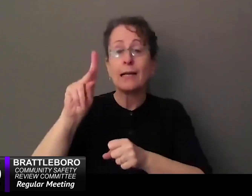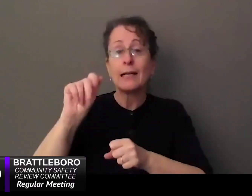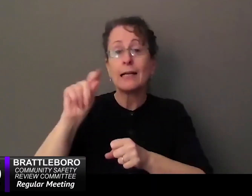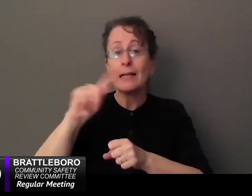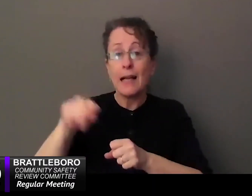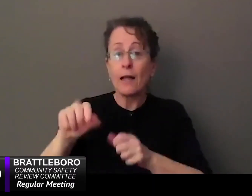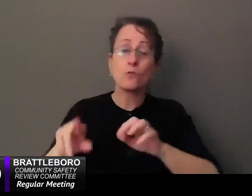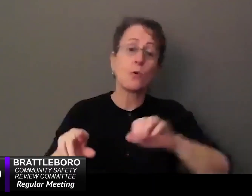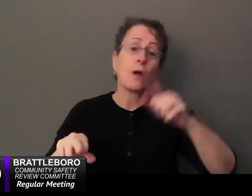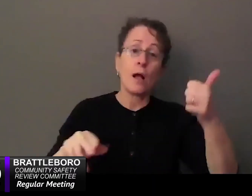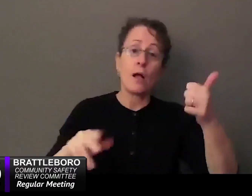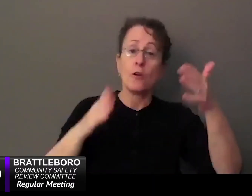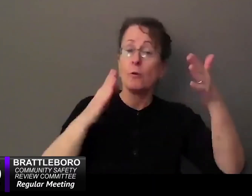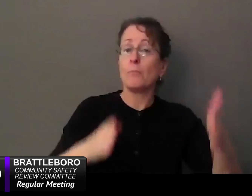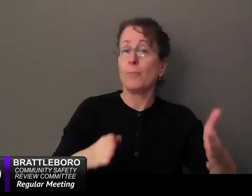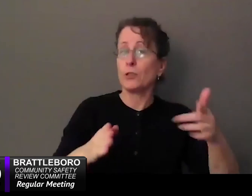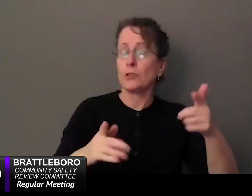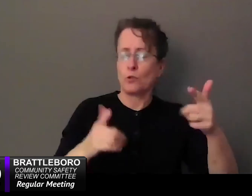Great.